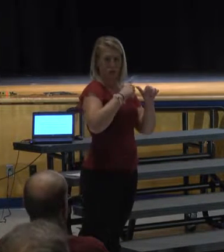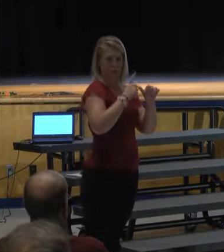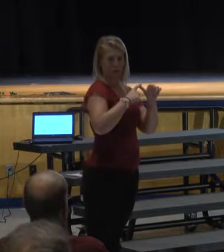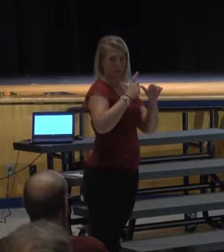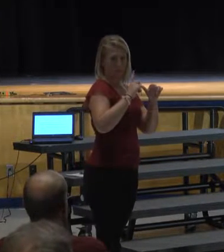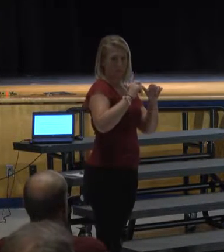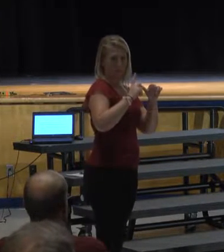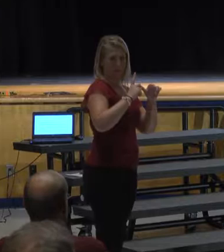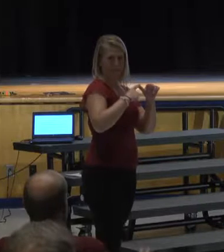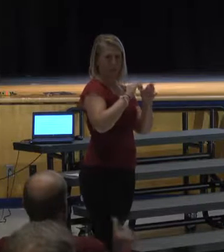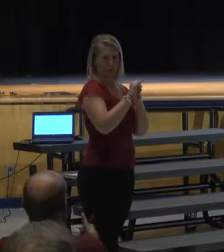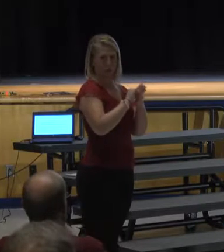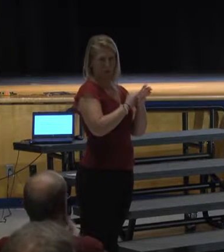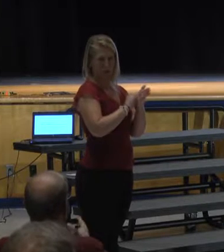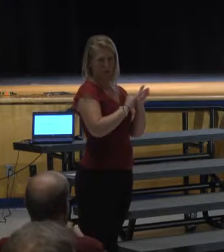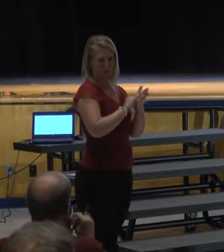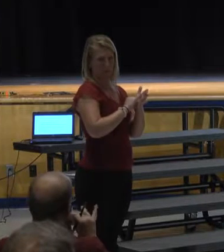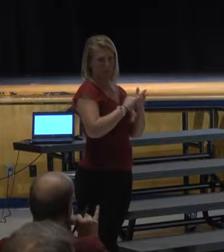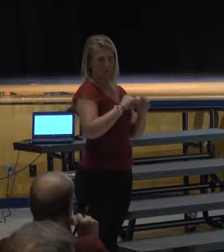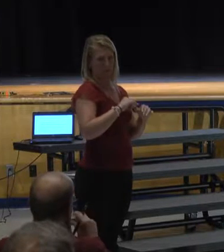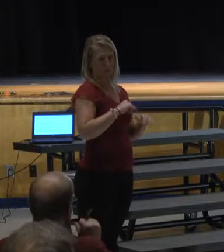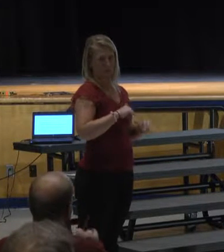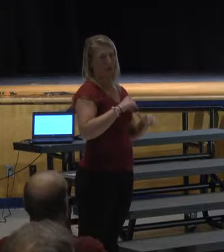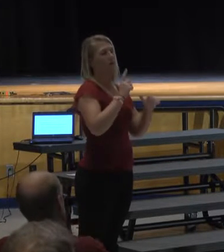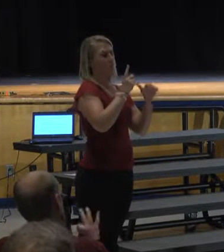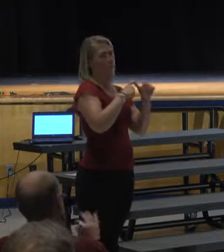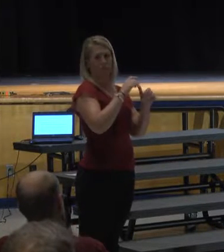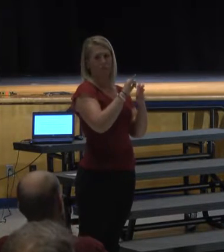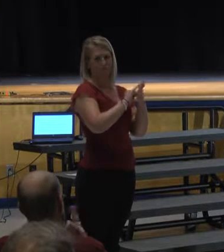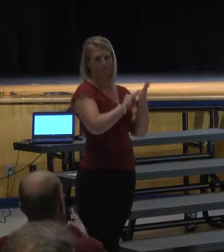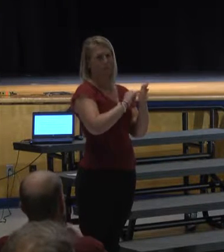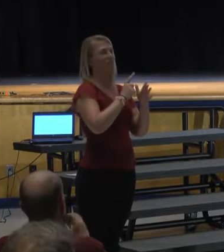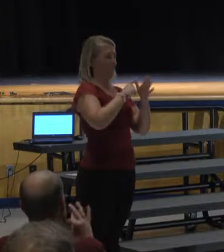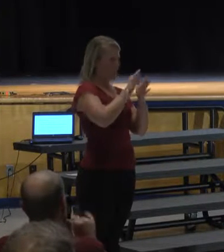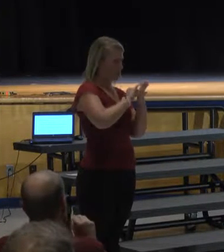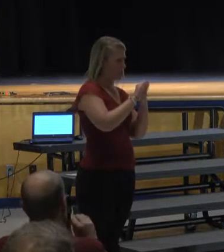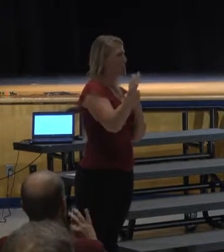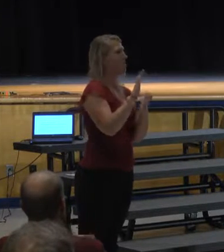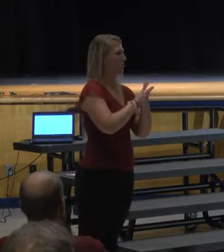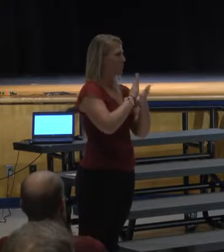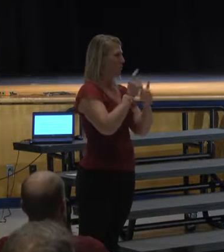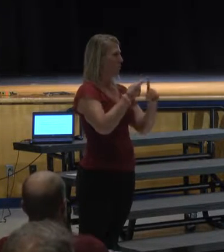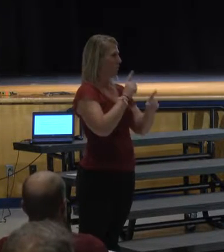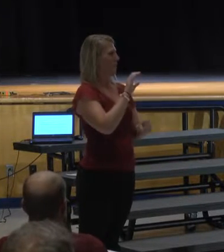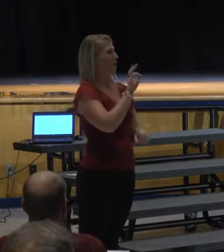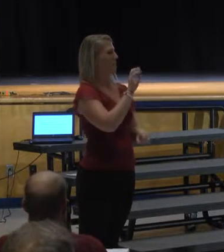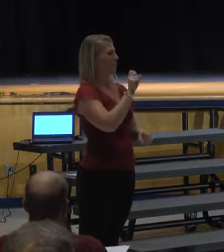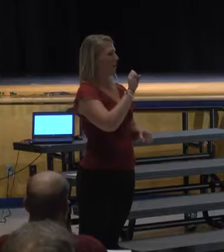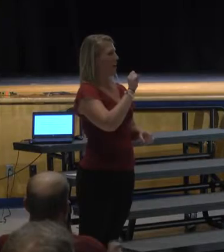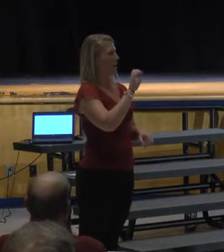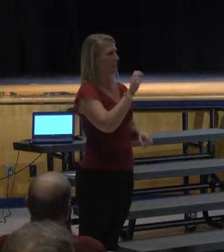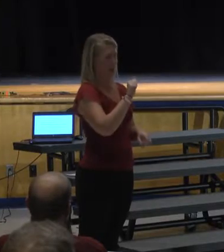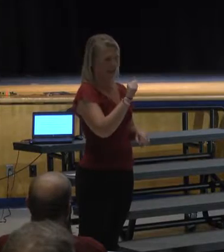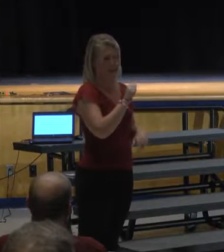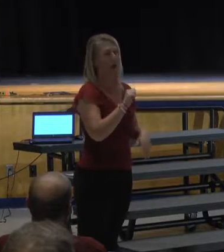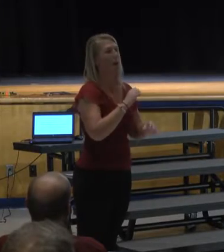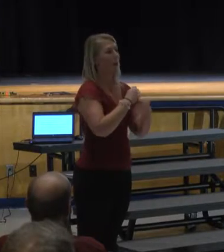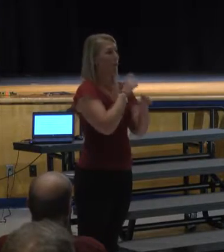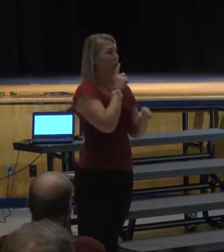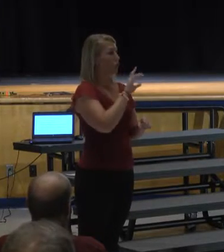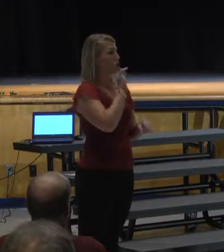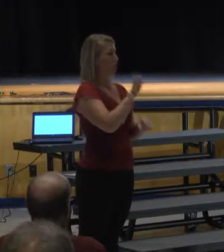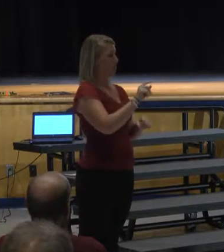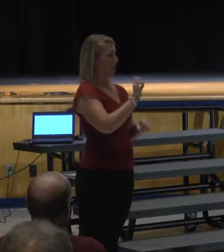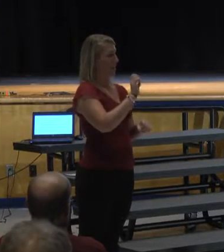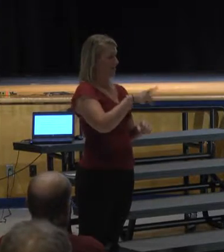school code changes at any time. Main thing is once you've selected a school, making sure that your TAP school